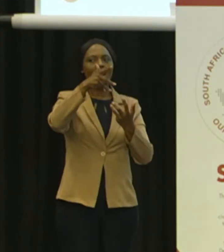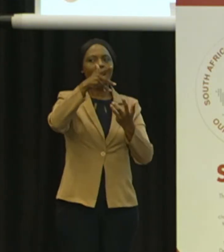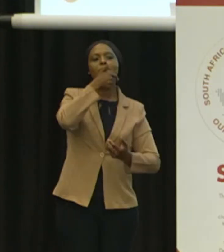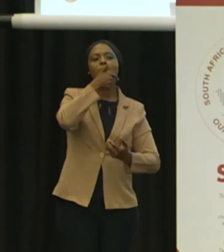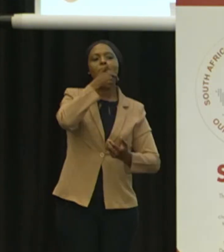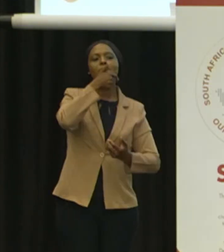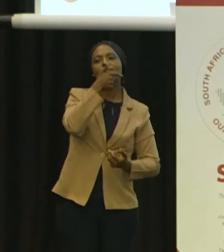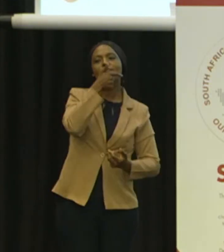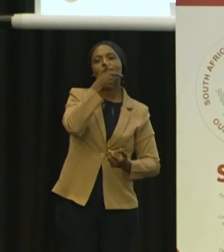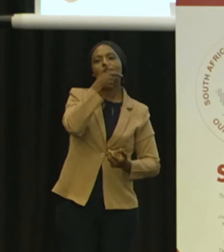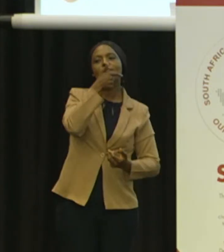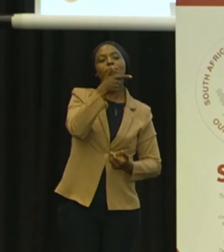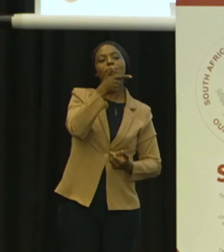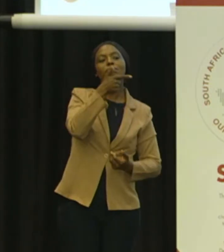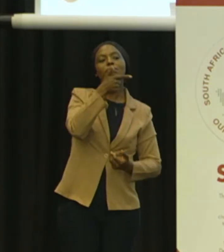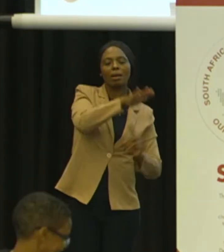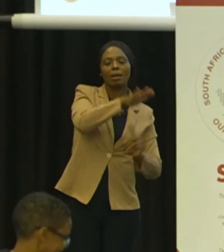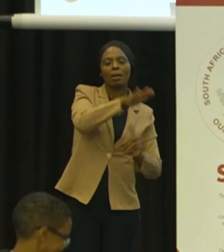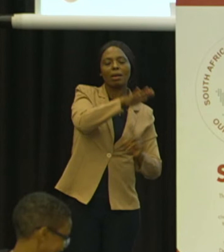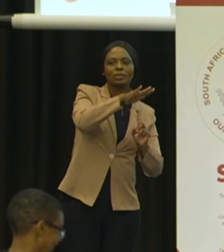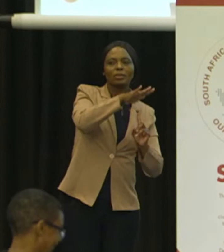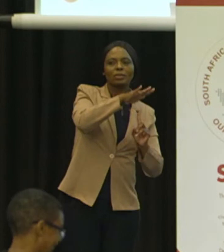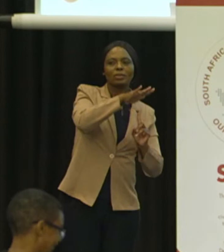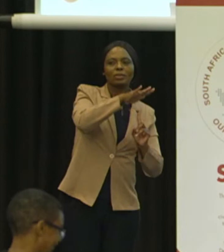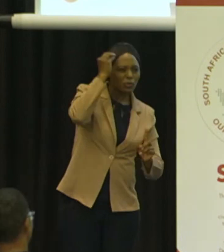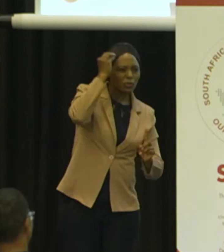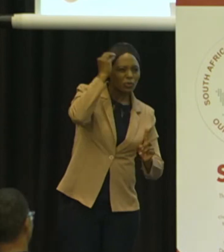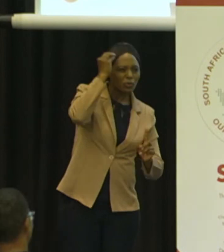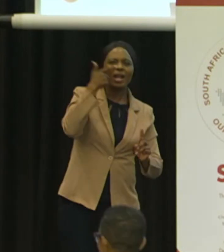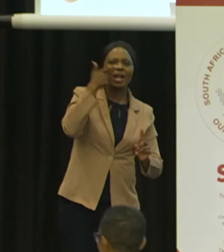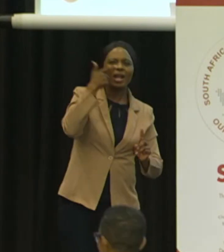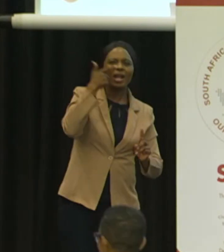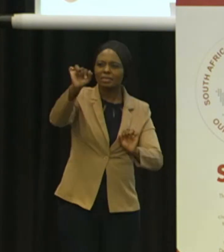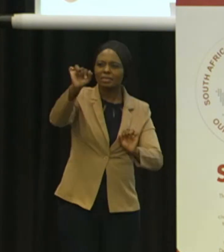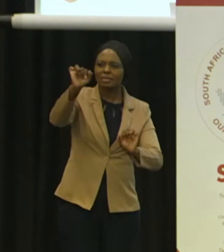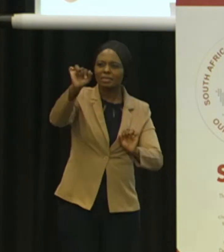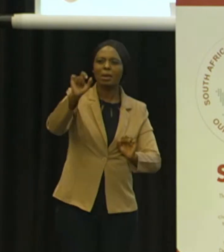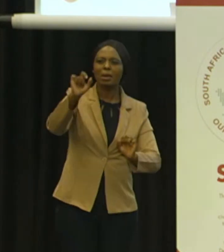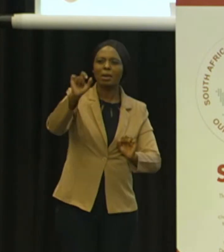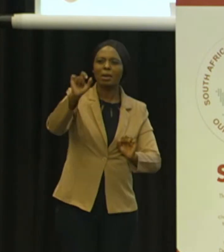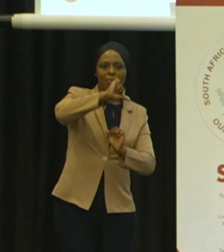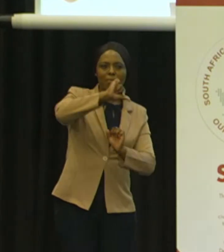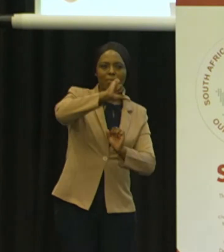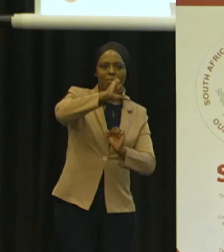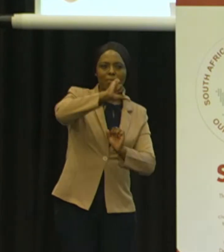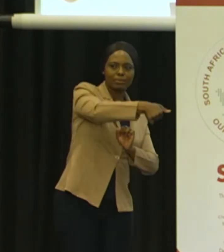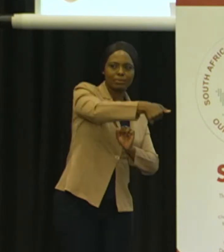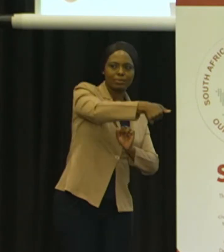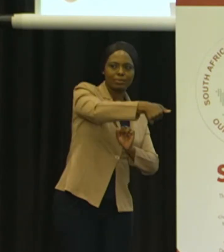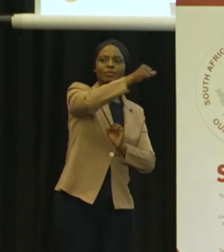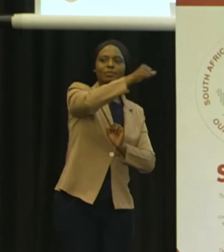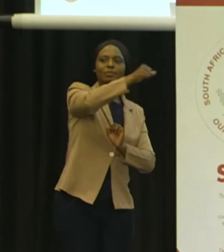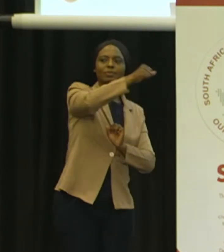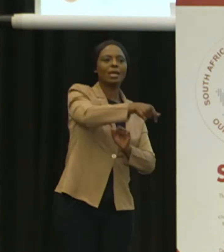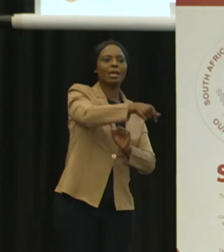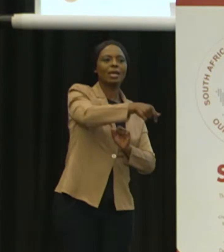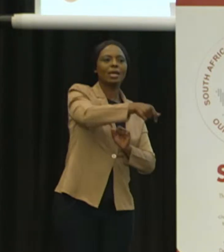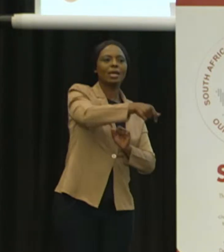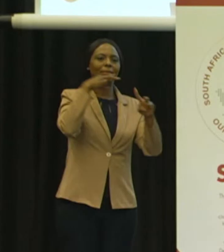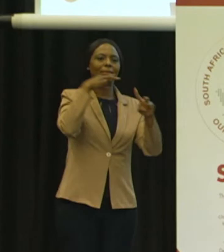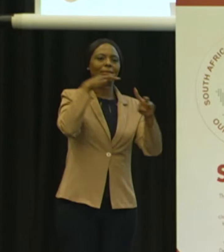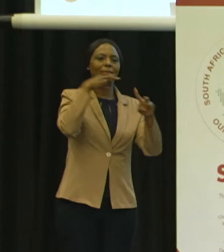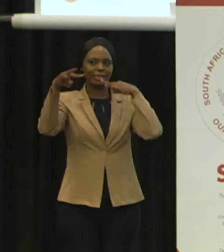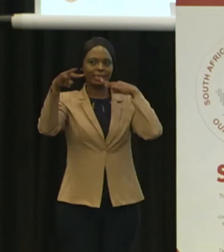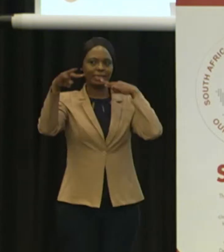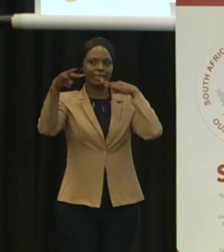here. You know where you had lunch? Just behind. So even dinner would be served